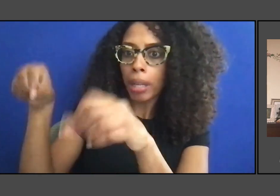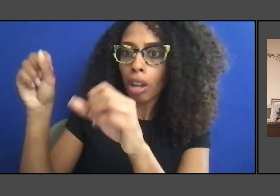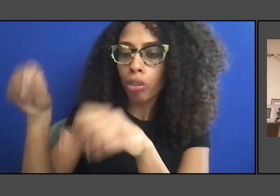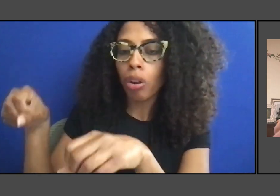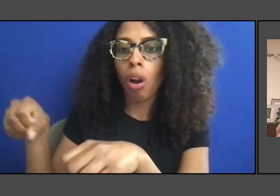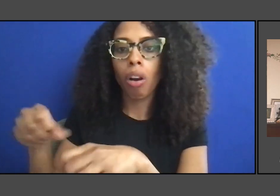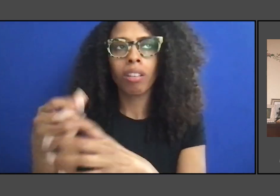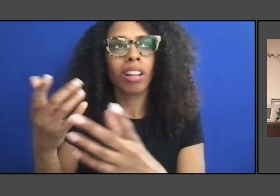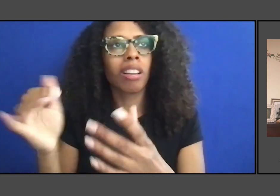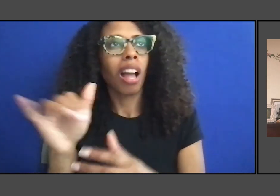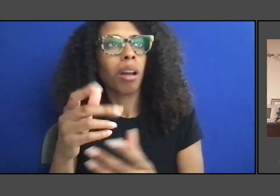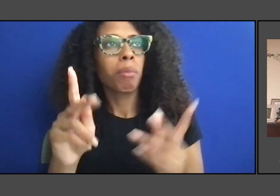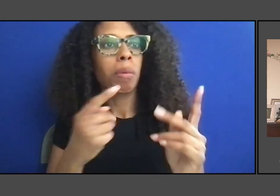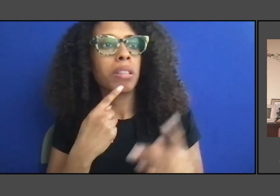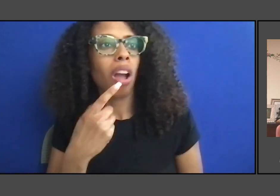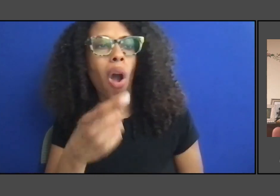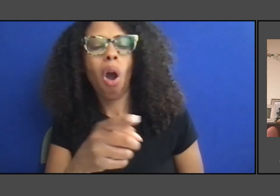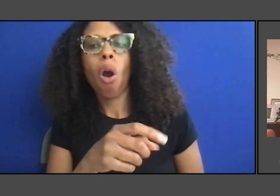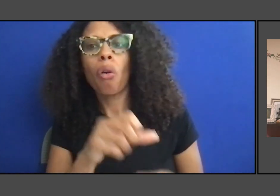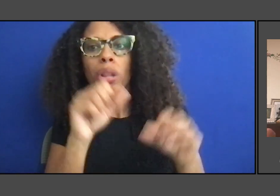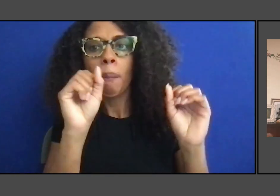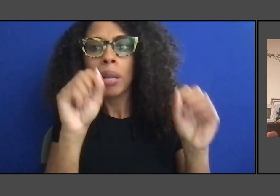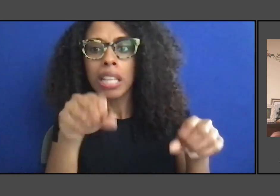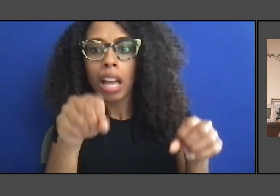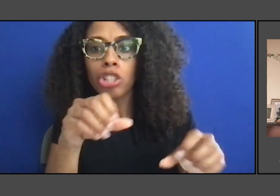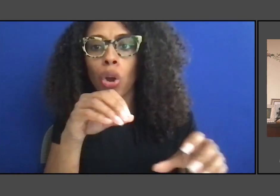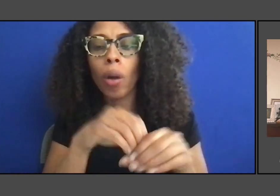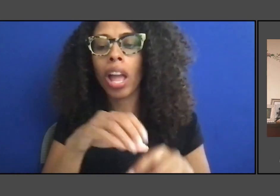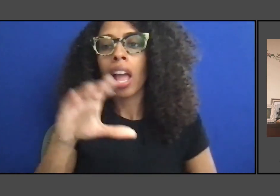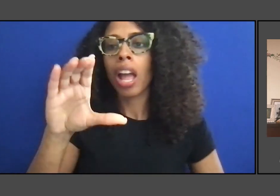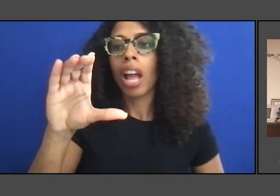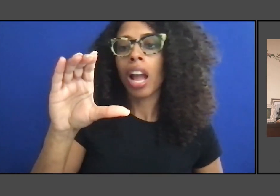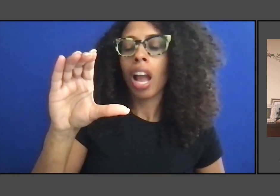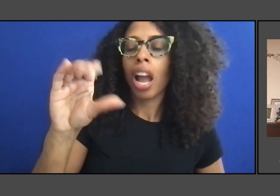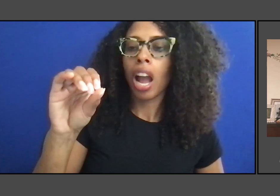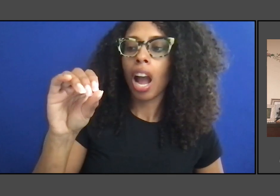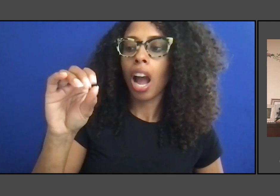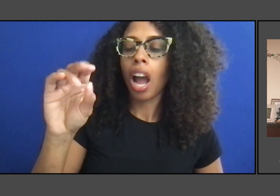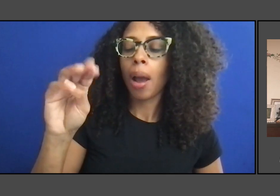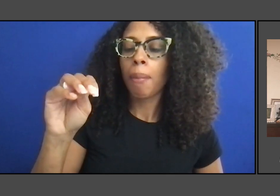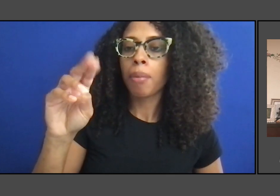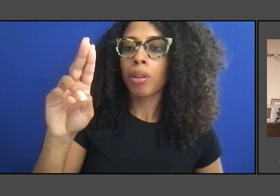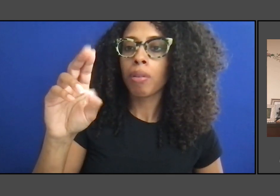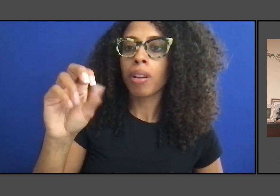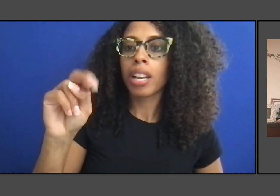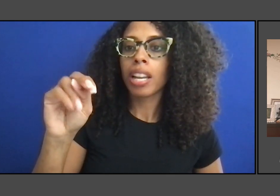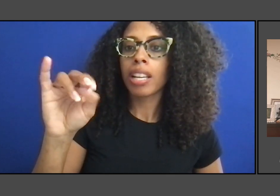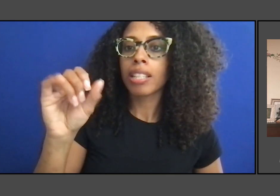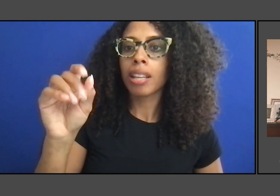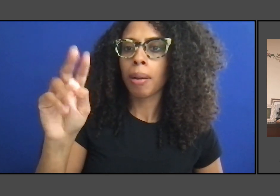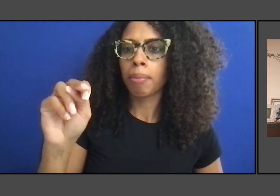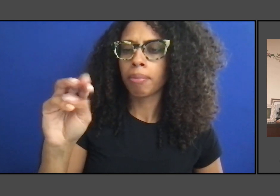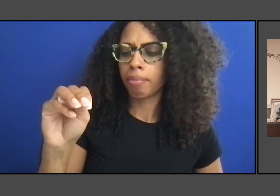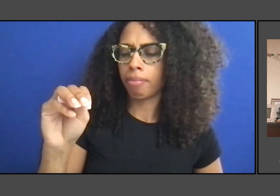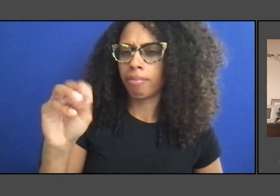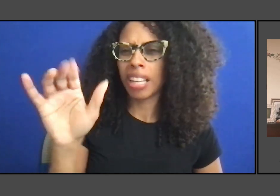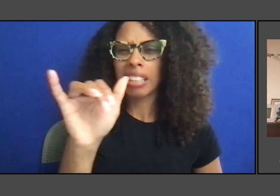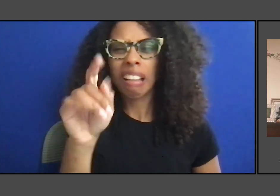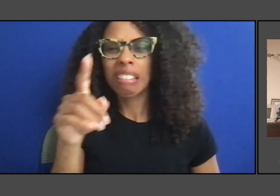in communism, only if it's done a certain way, right? So it's kind of like the same thing to me, with